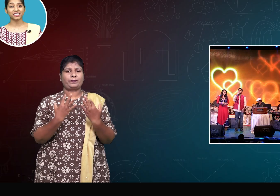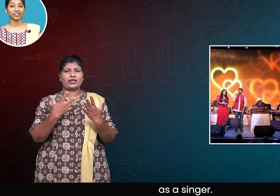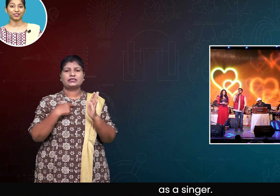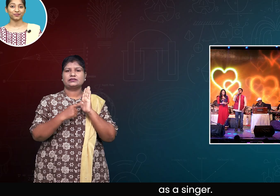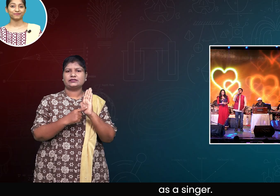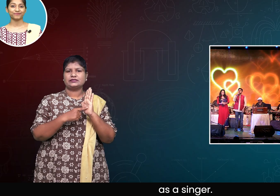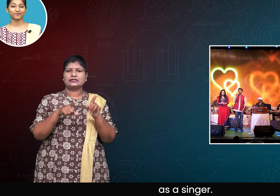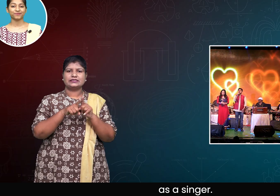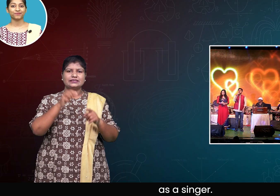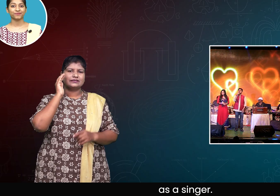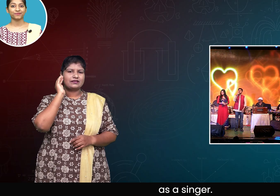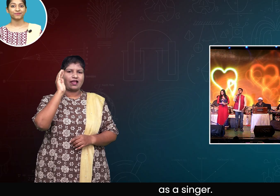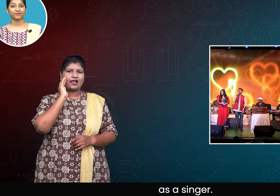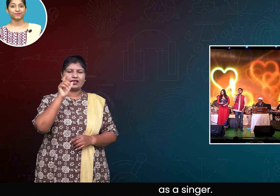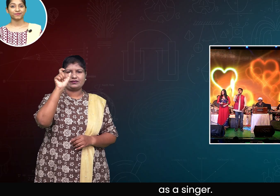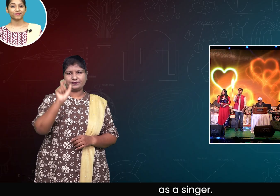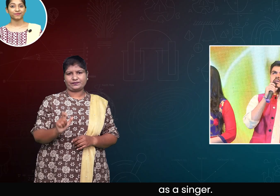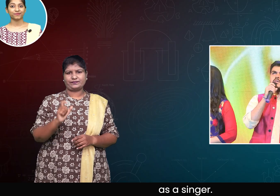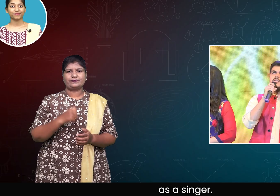as a singer.